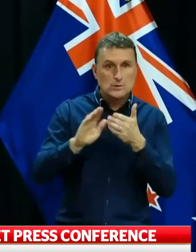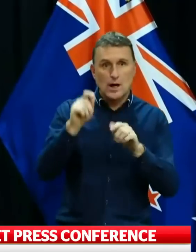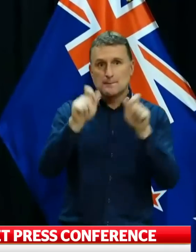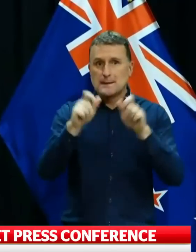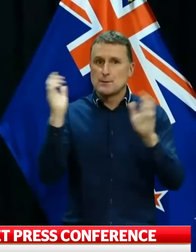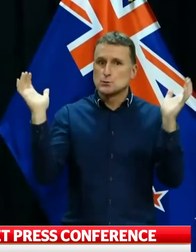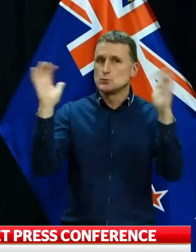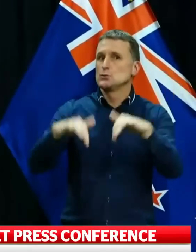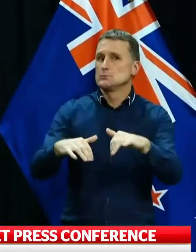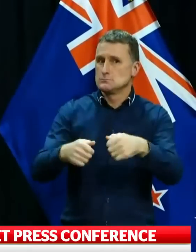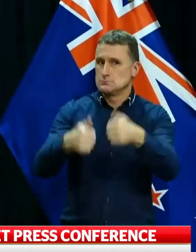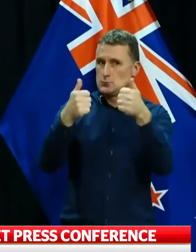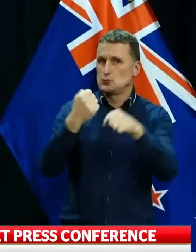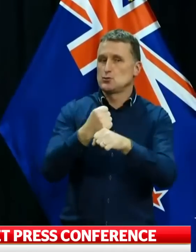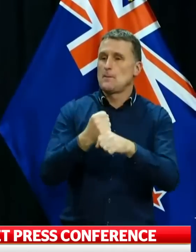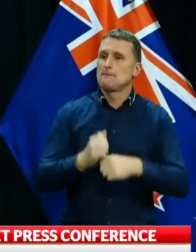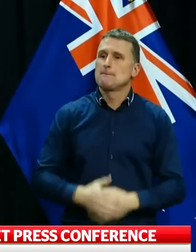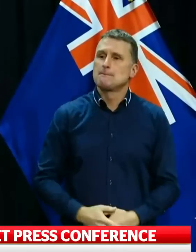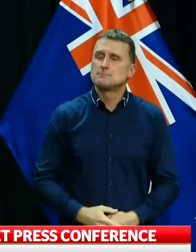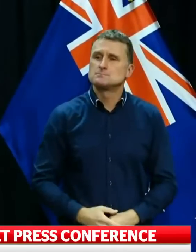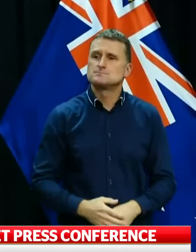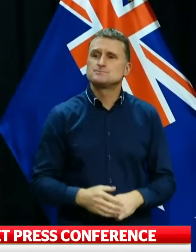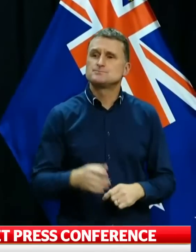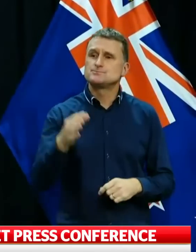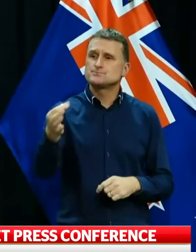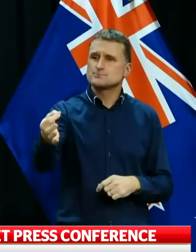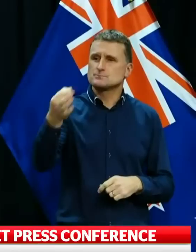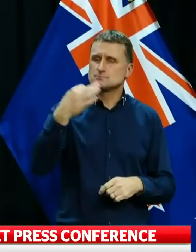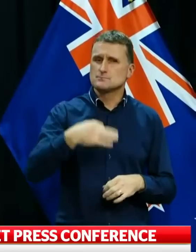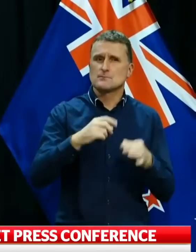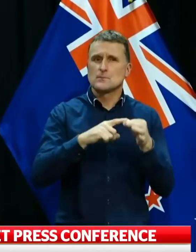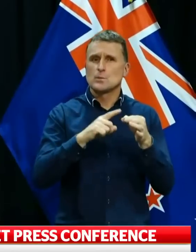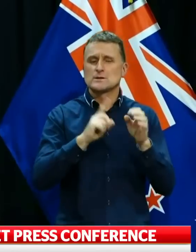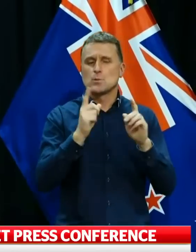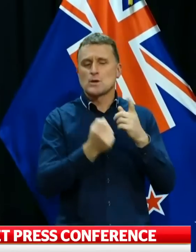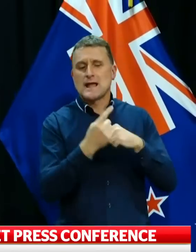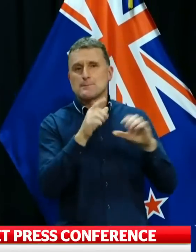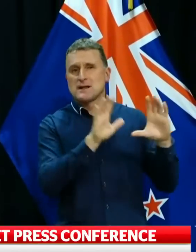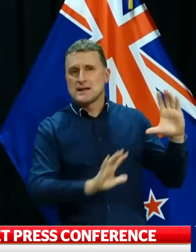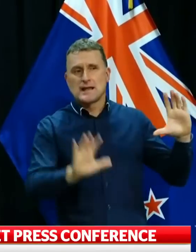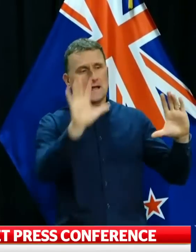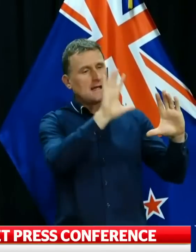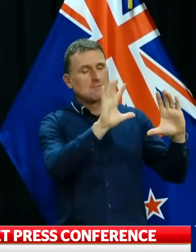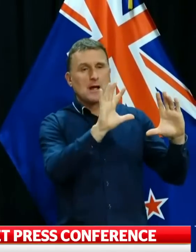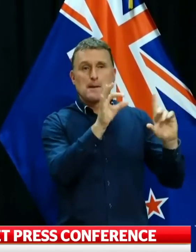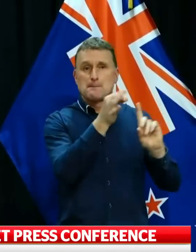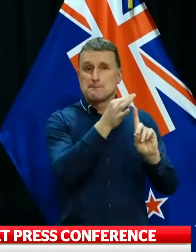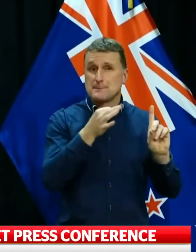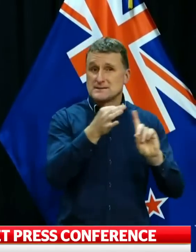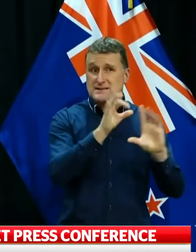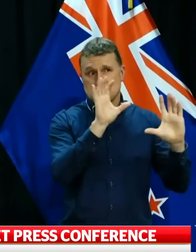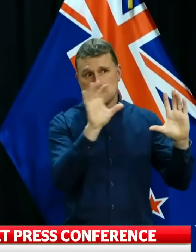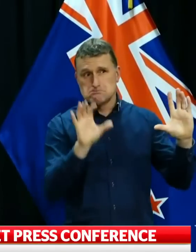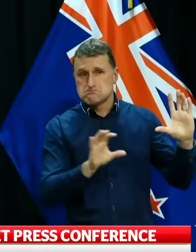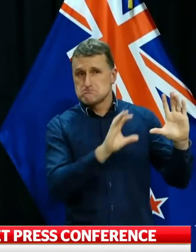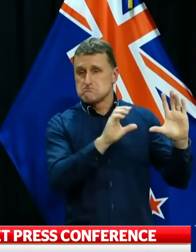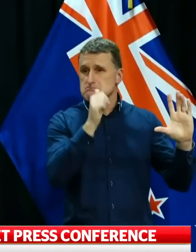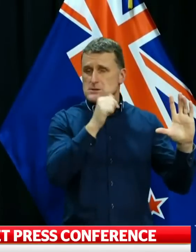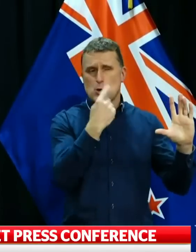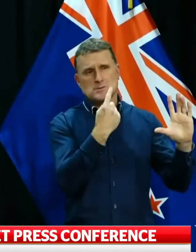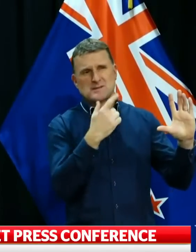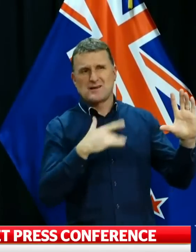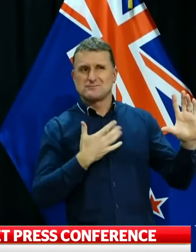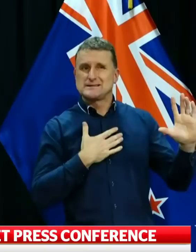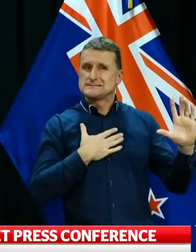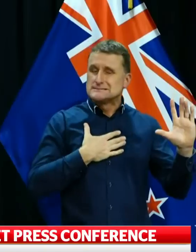So given what is going on in the Pacific, the geopolitical situation there, and sort of, I guess, how unsettling it is at the moment in the Pacific, are